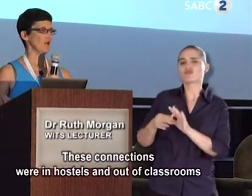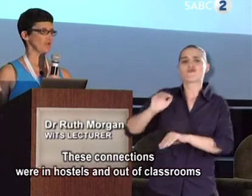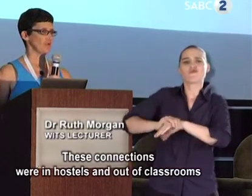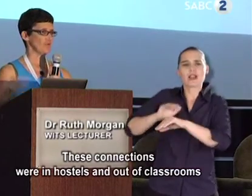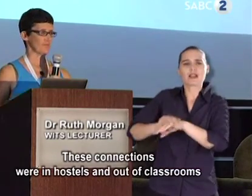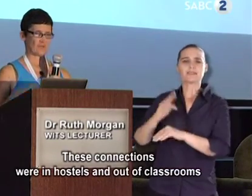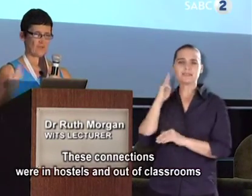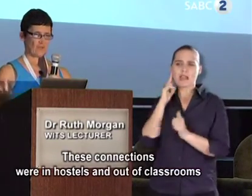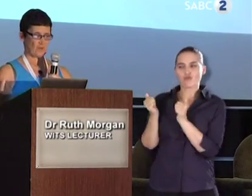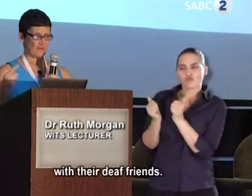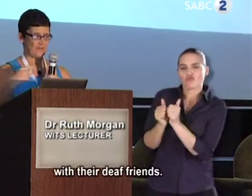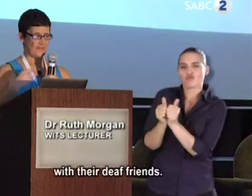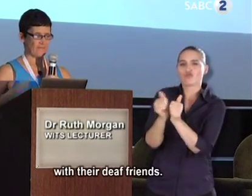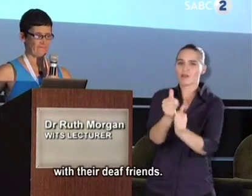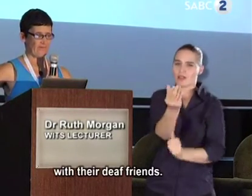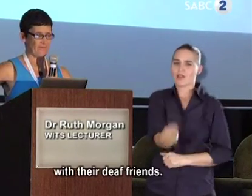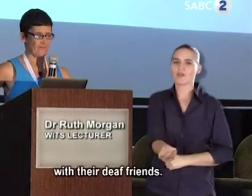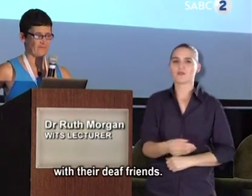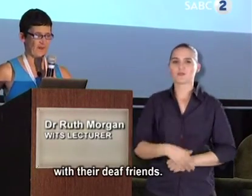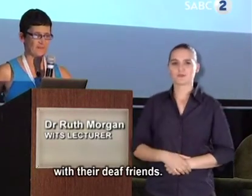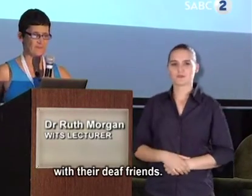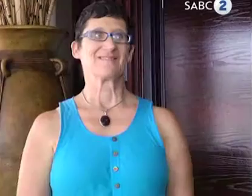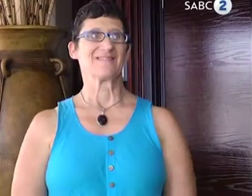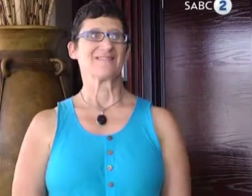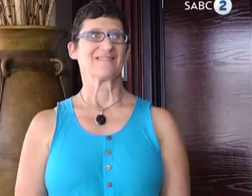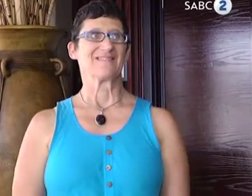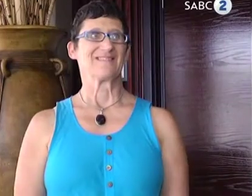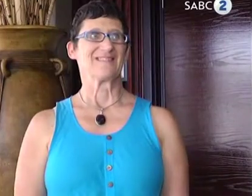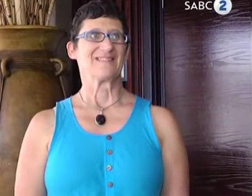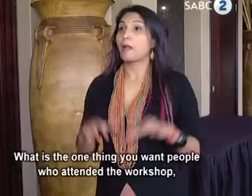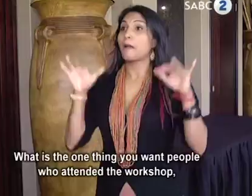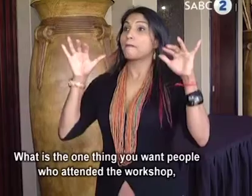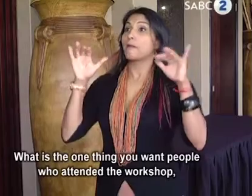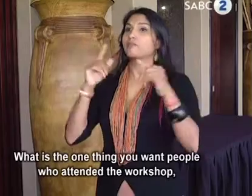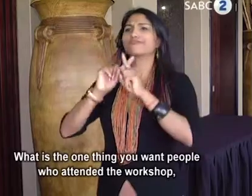of the classrooms, with their deaf friends.